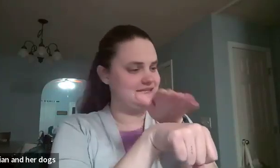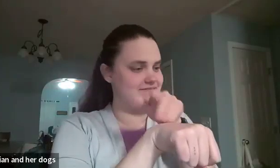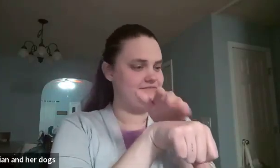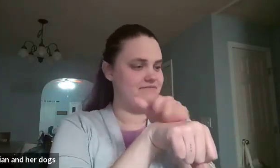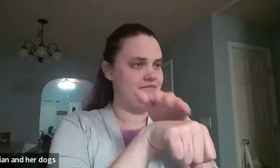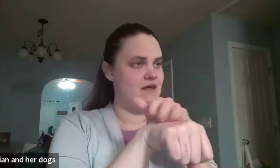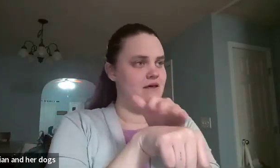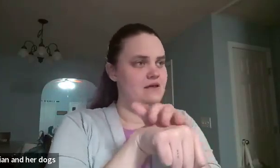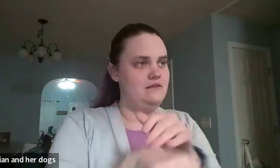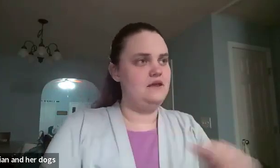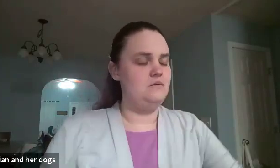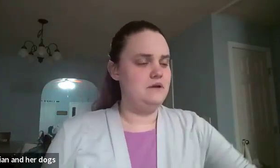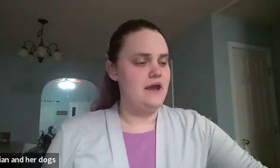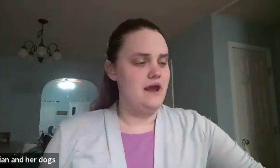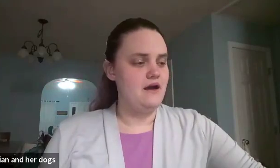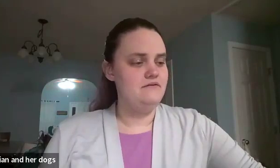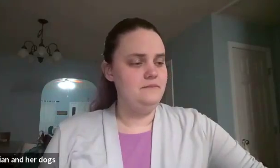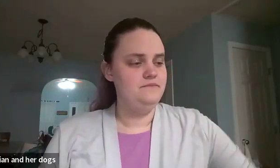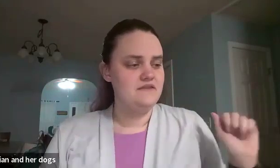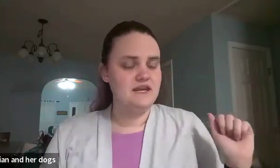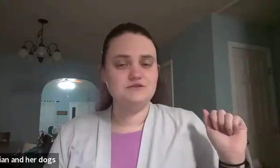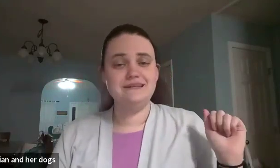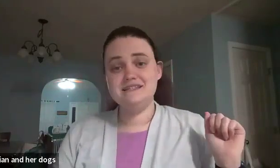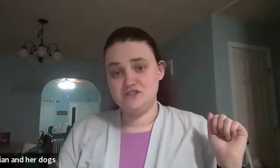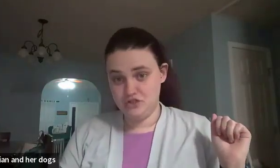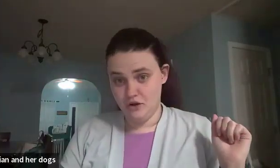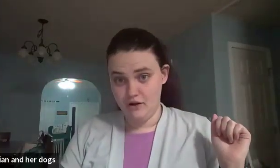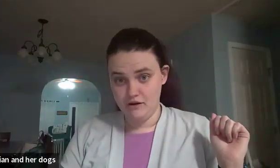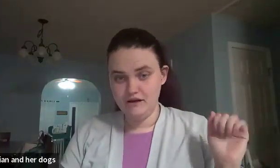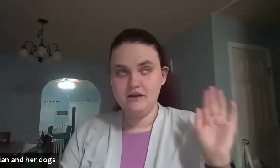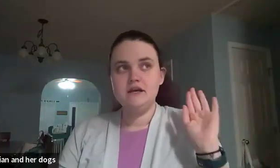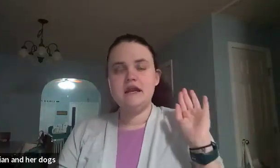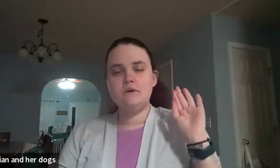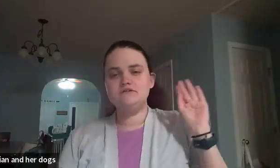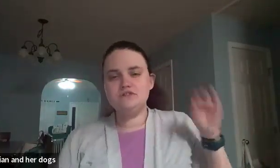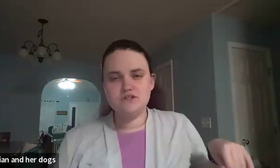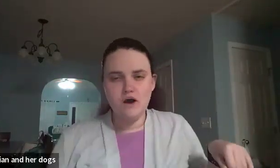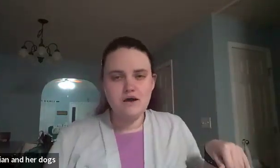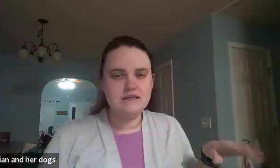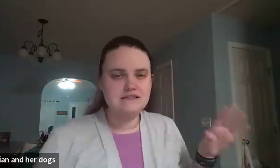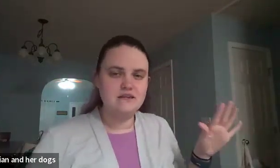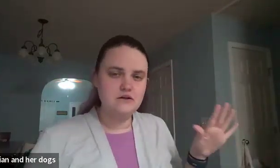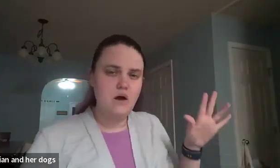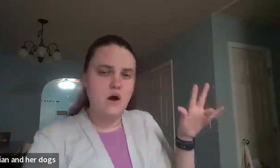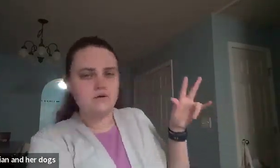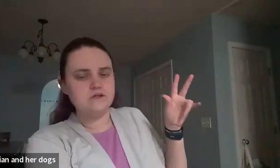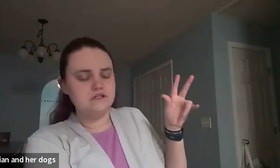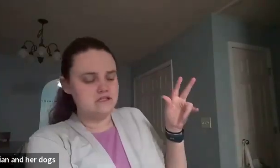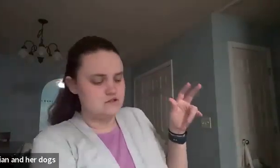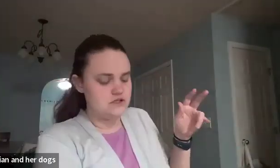pet. Then we have the next one is dog. Now with dog, it's a little awkward